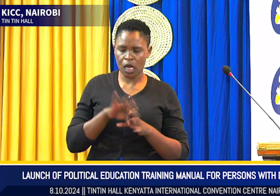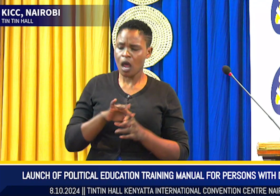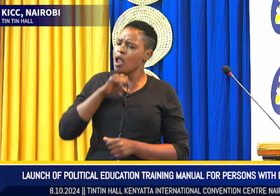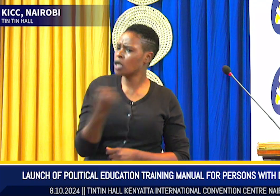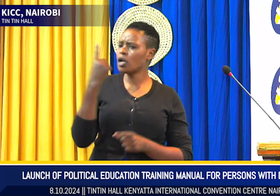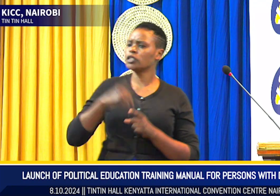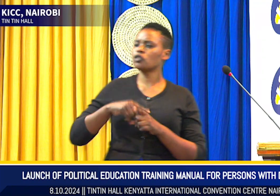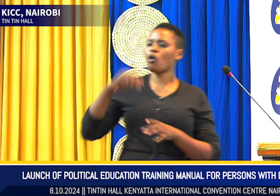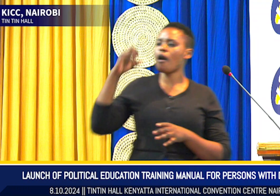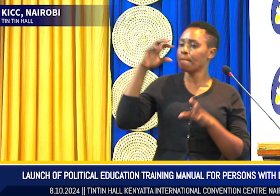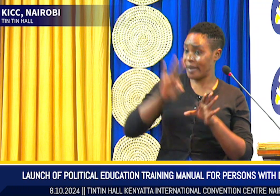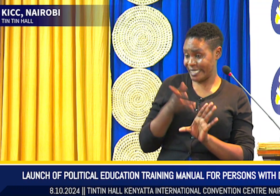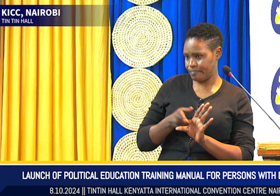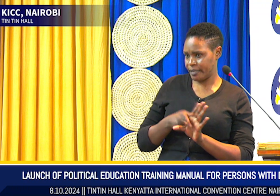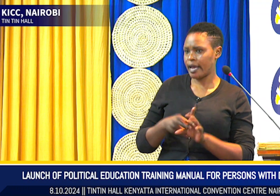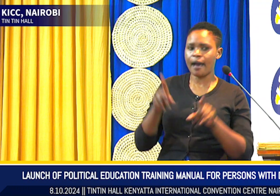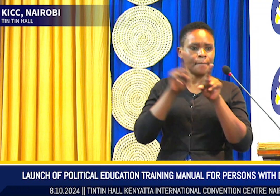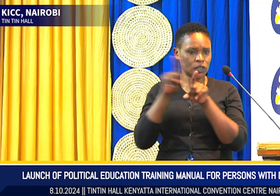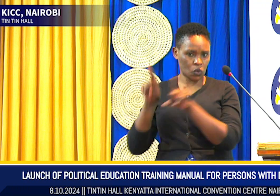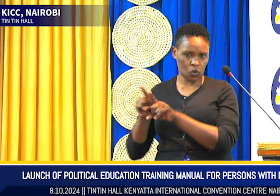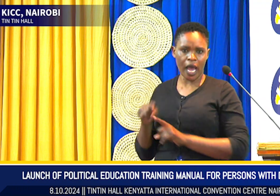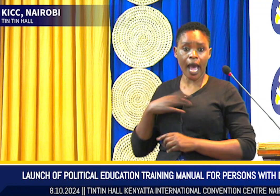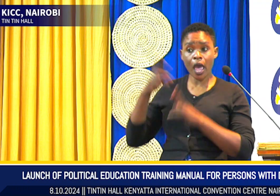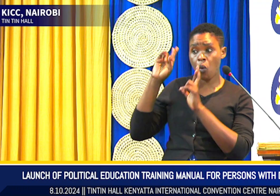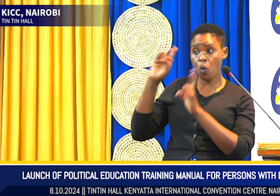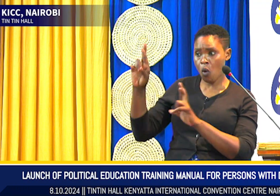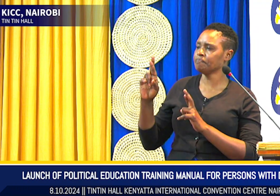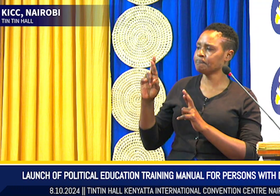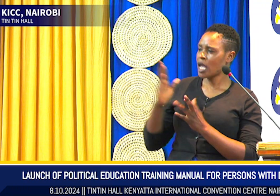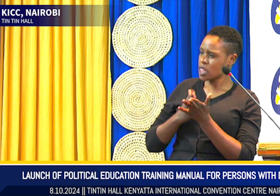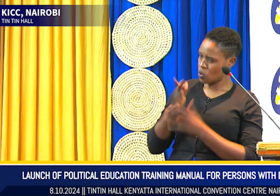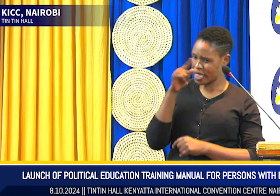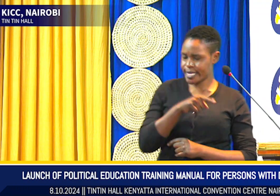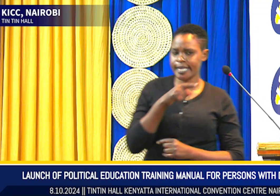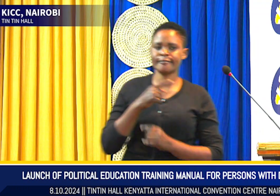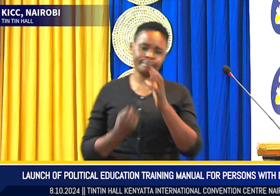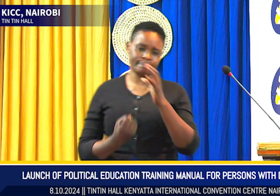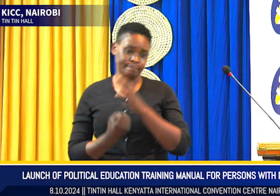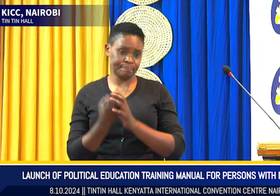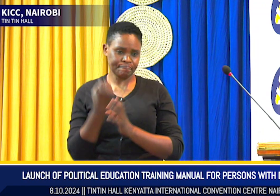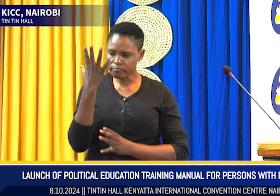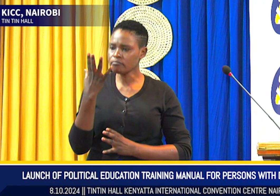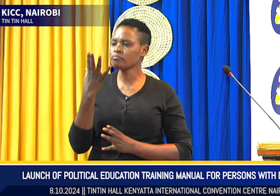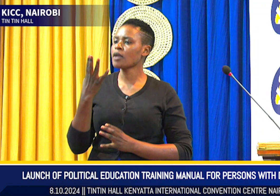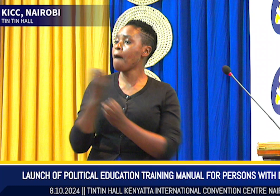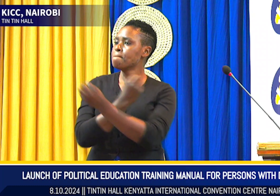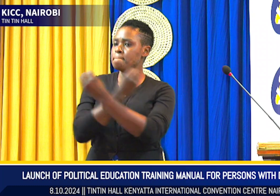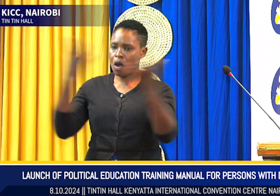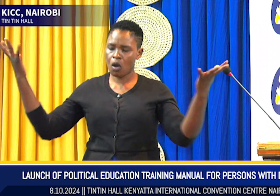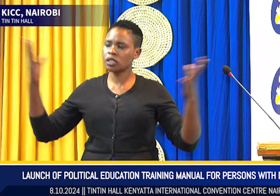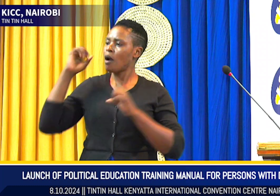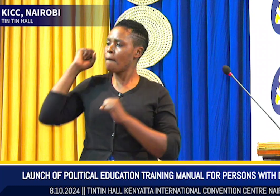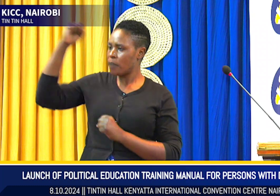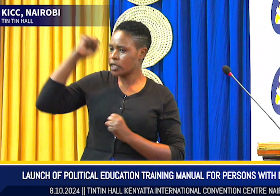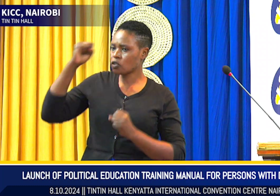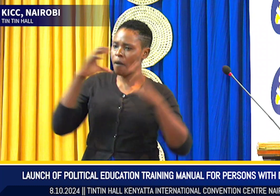party process. Not only participating, but also I hope through this manual, the